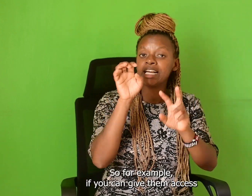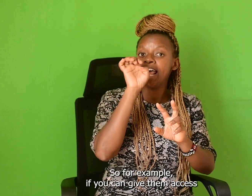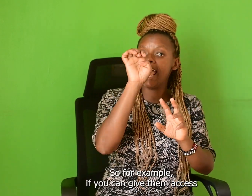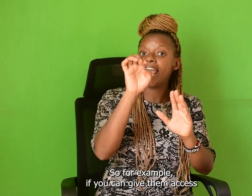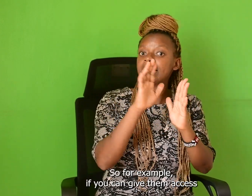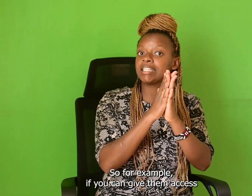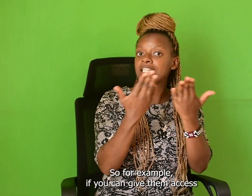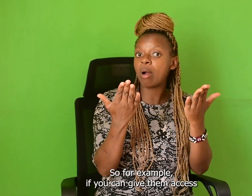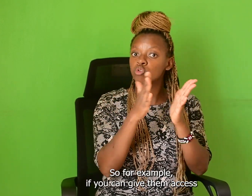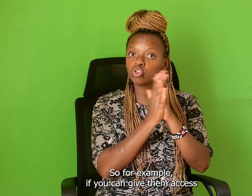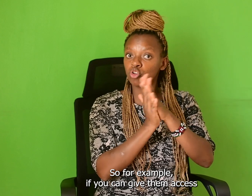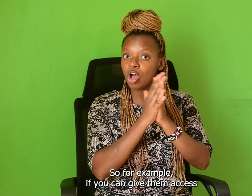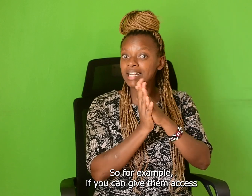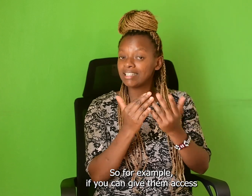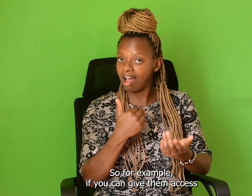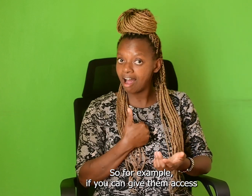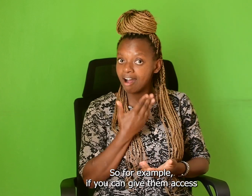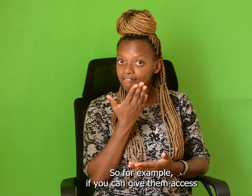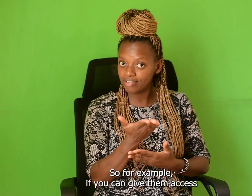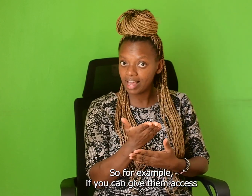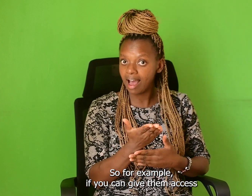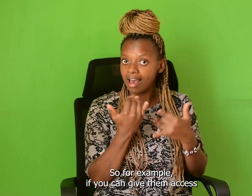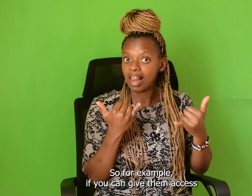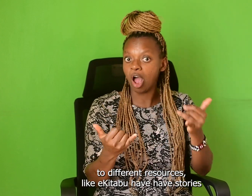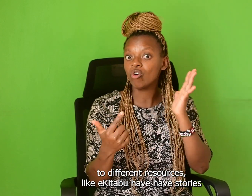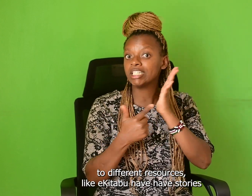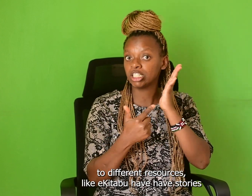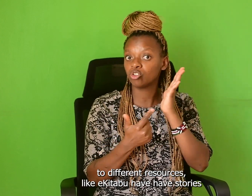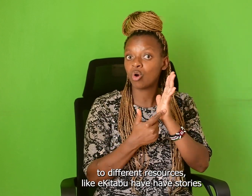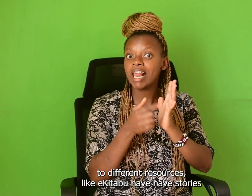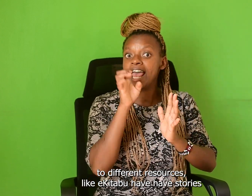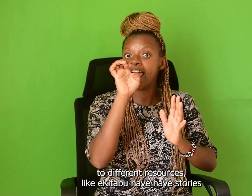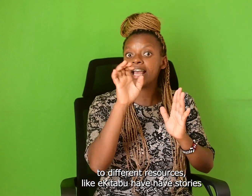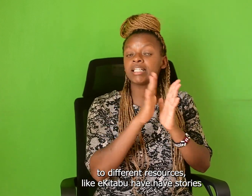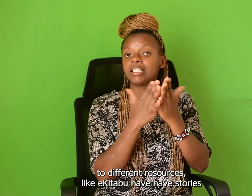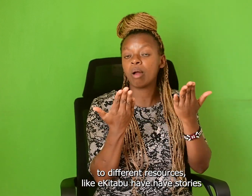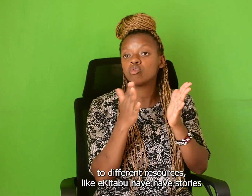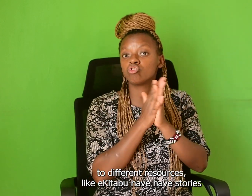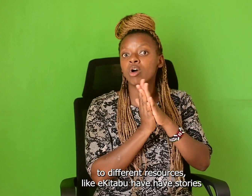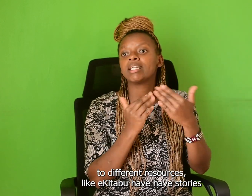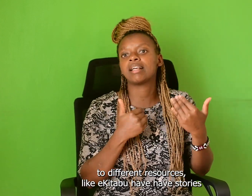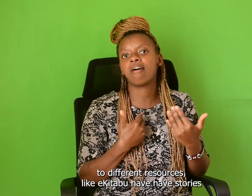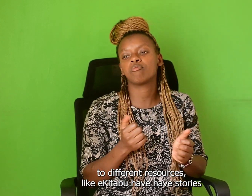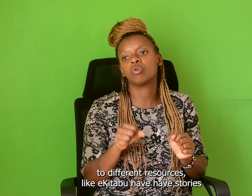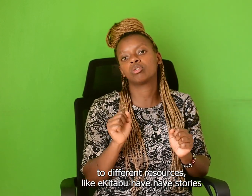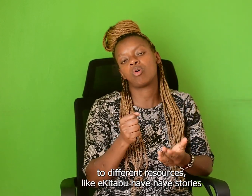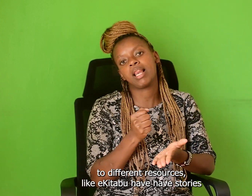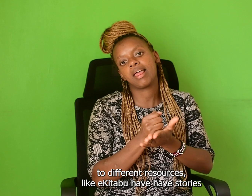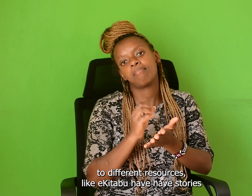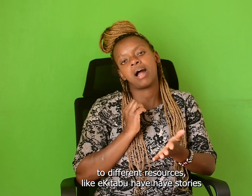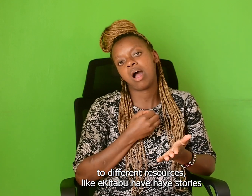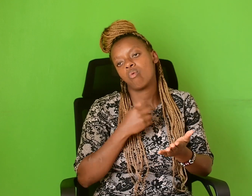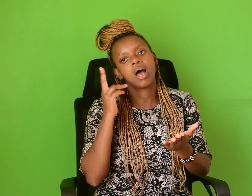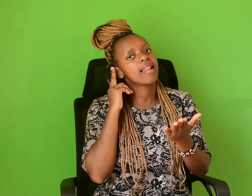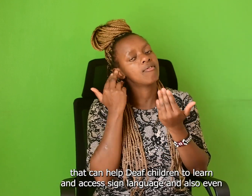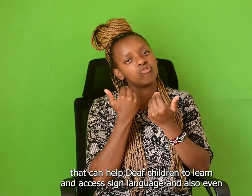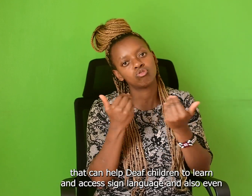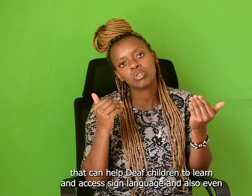So for example, if you can give them access to different resources, like Ikitabu have stories that can help